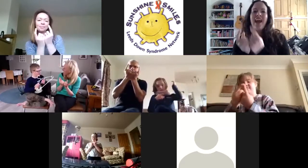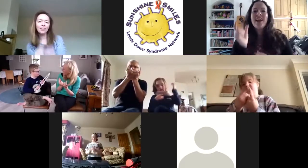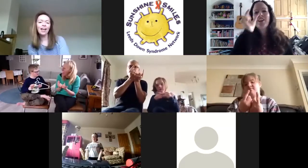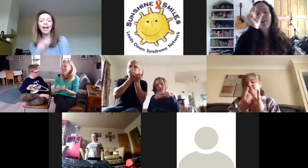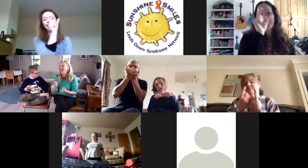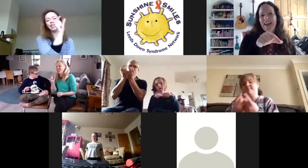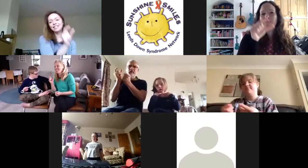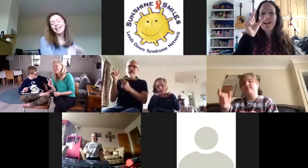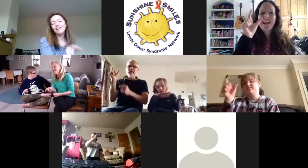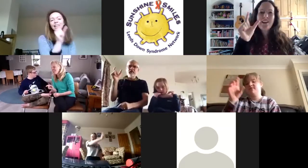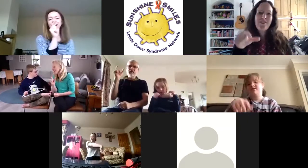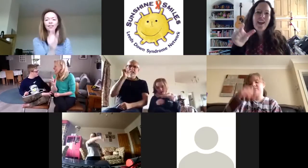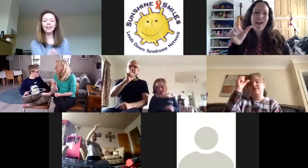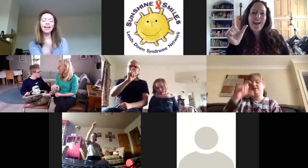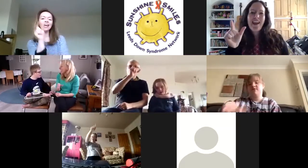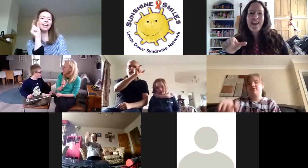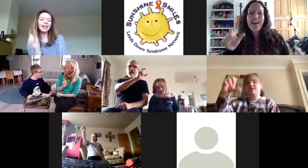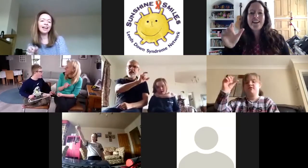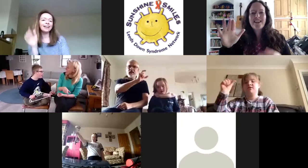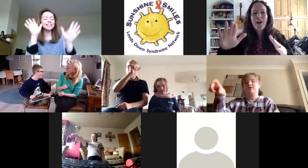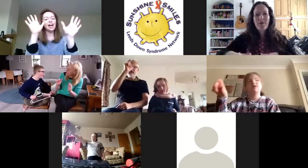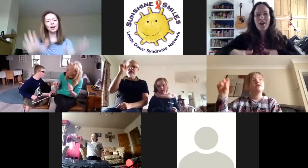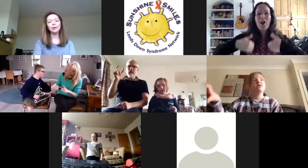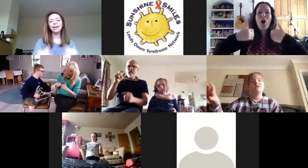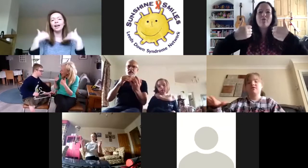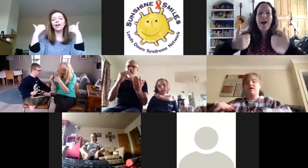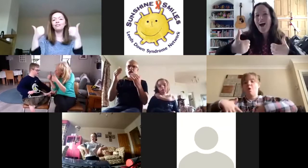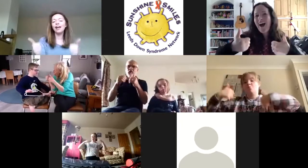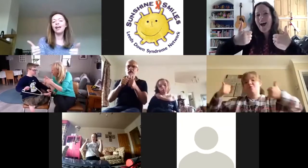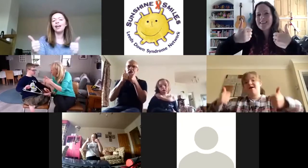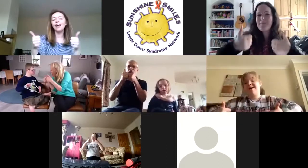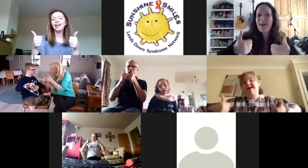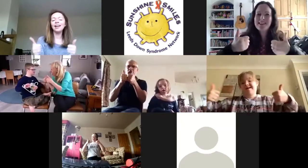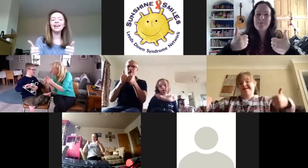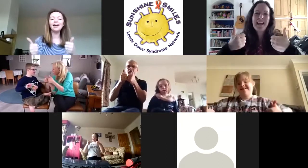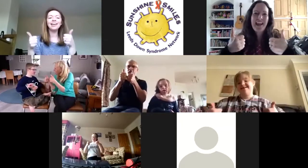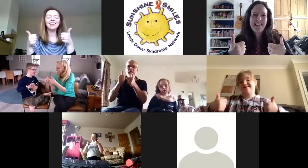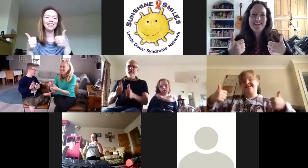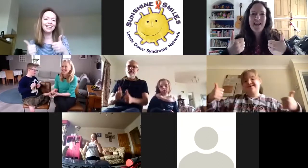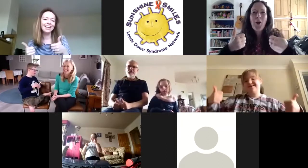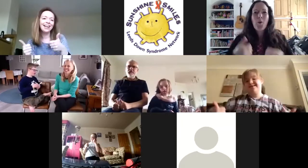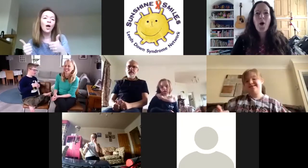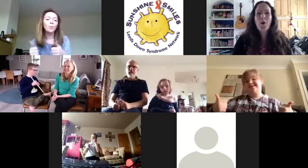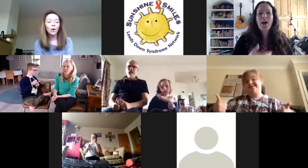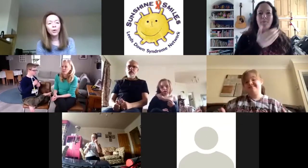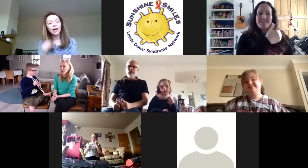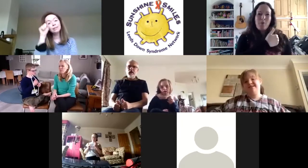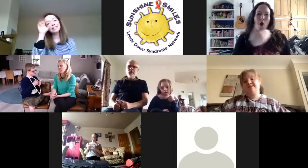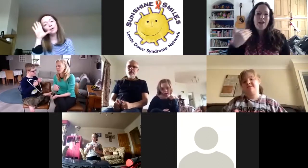thing, 'cause every little thing is gonna be alright. Back to the beginning. Woke up this